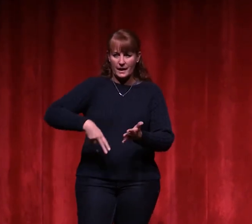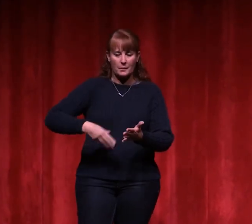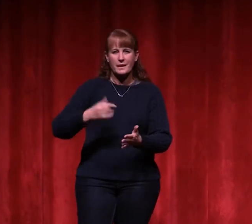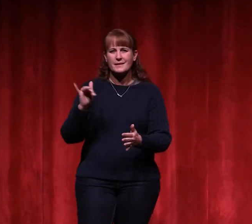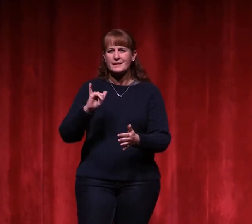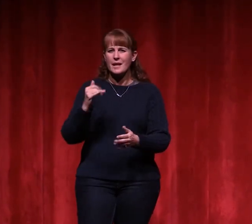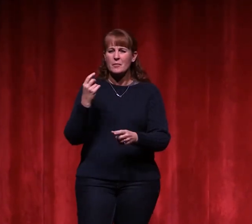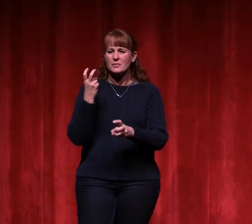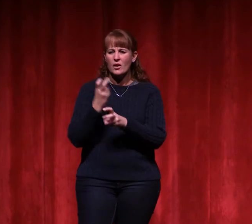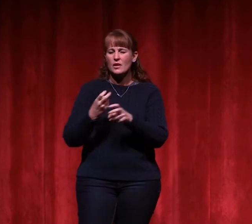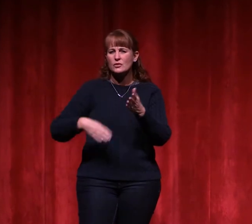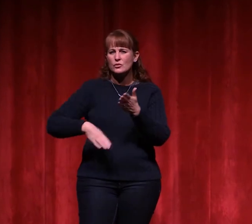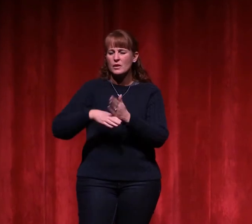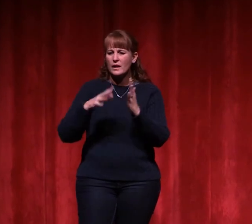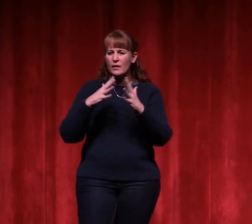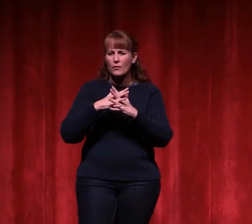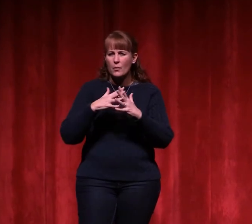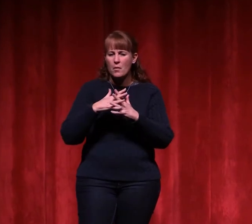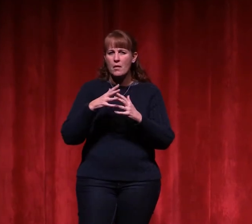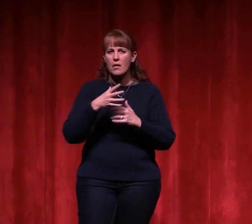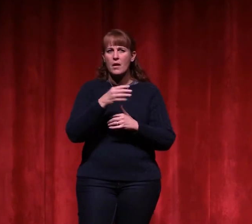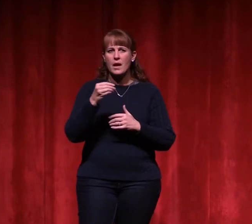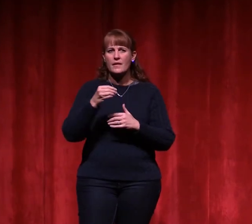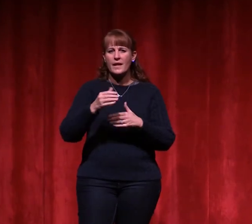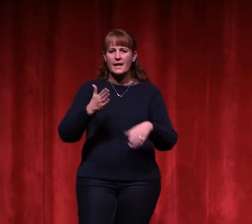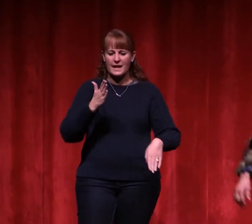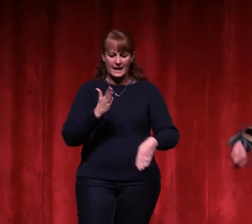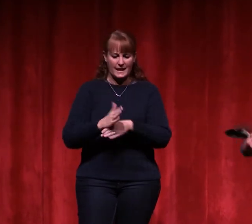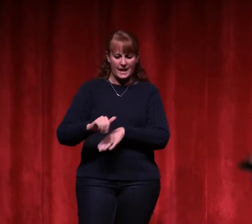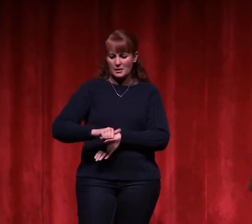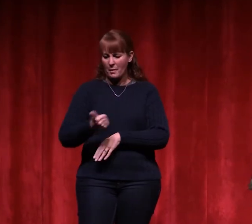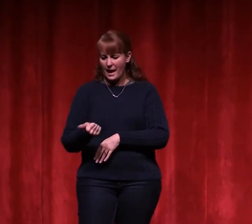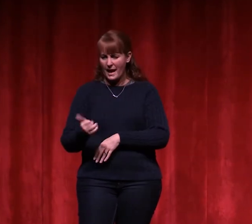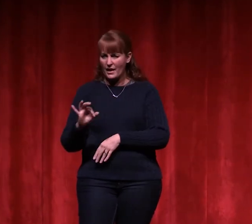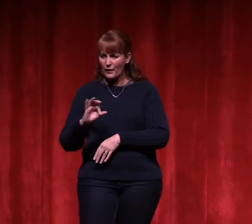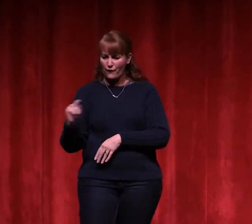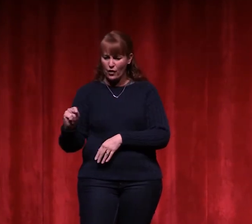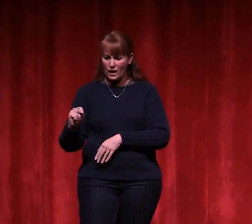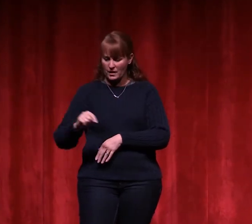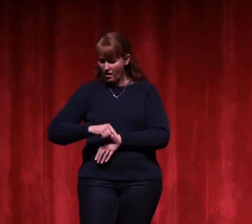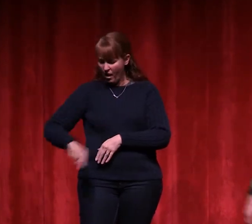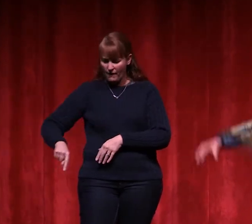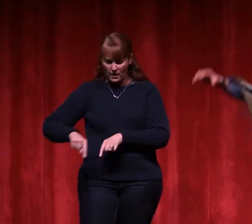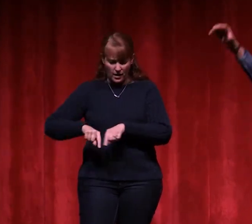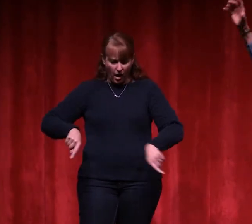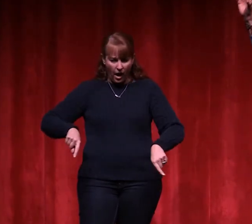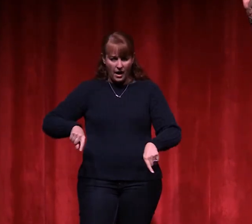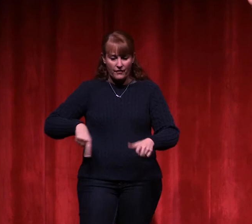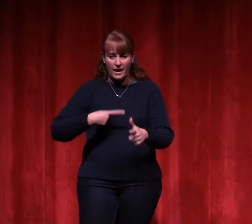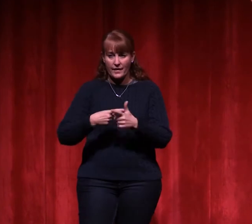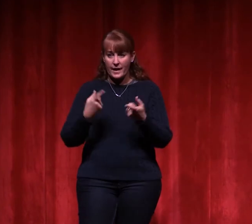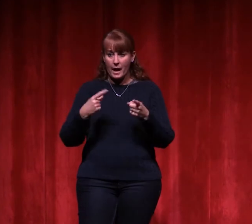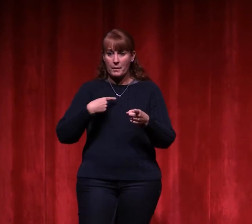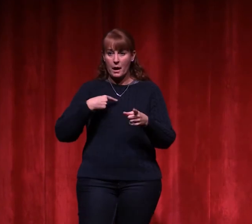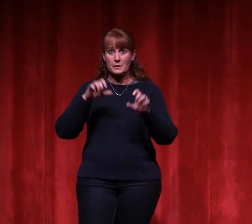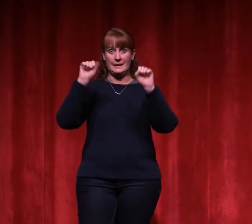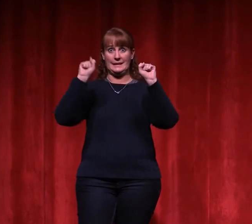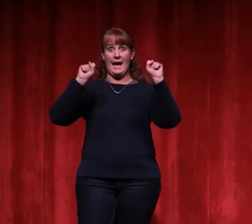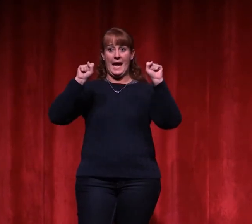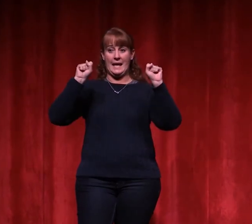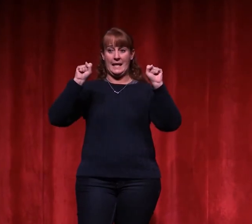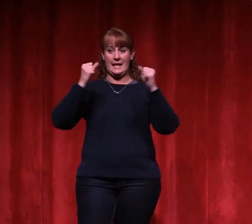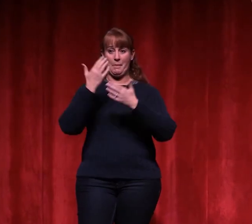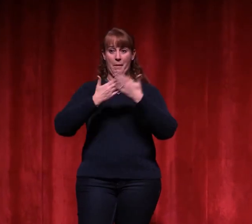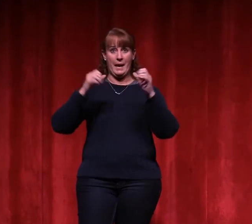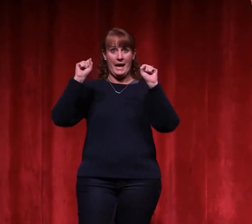kick a football. And it kicked my right, it jerked my right foot off, and suddenly I was hanging by